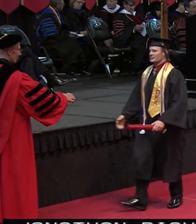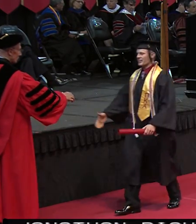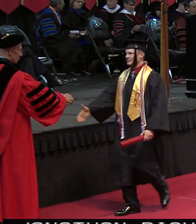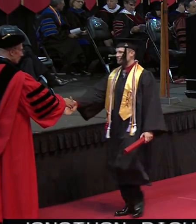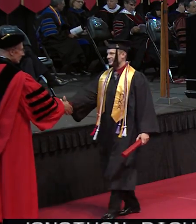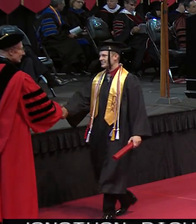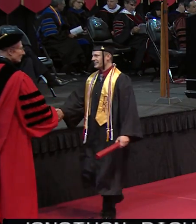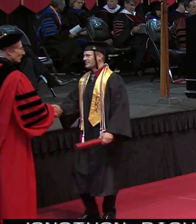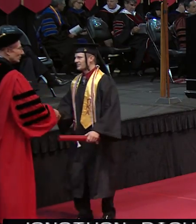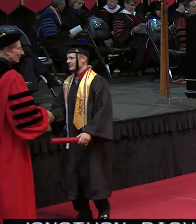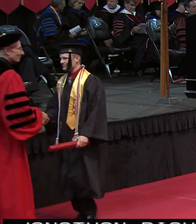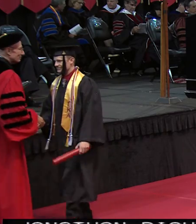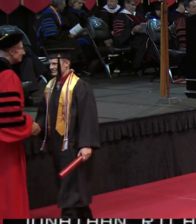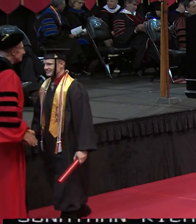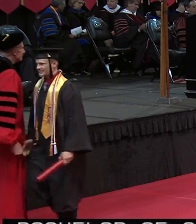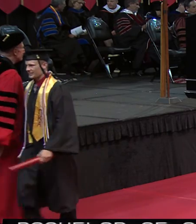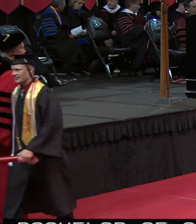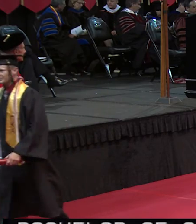Taylor Abshire.